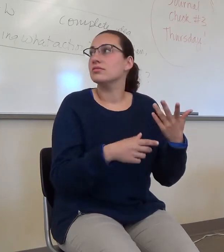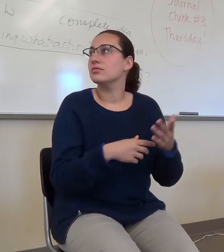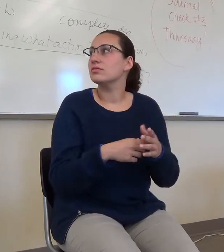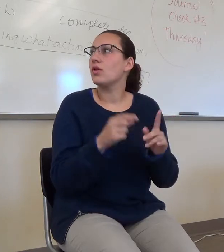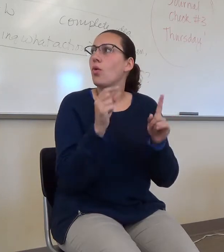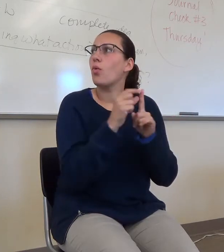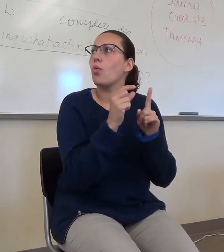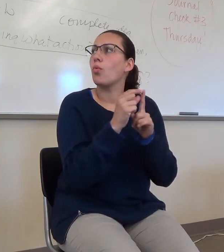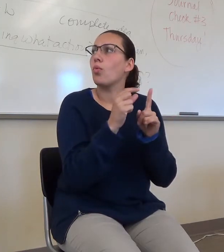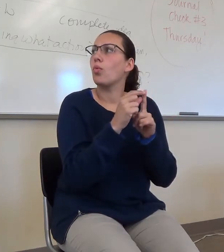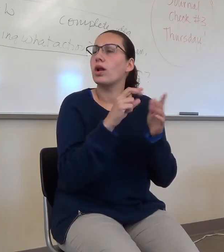mean?